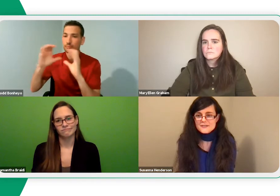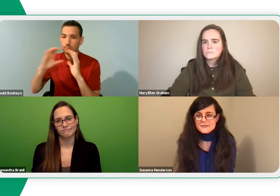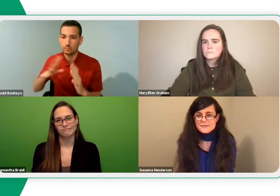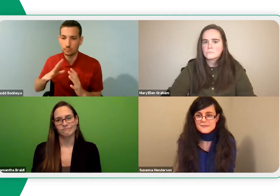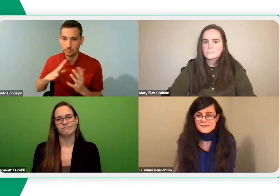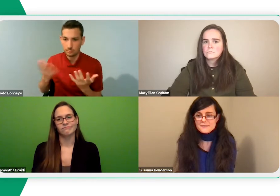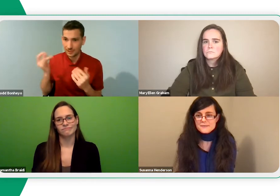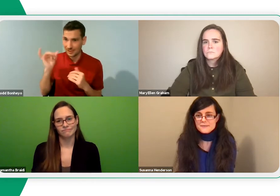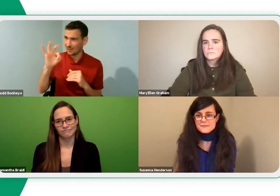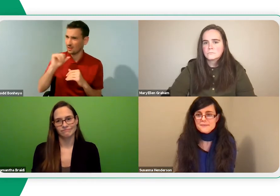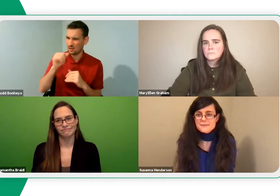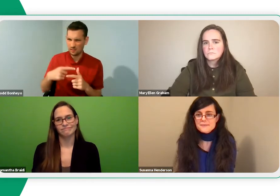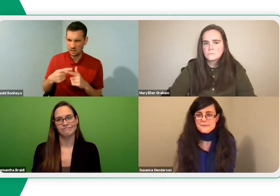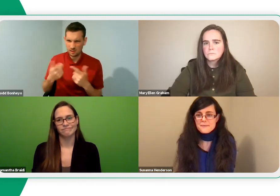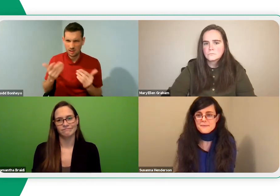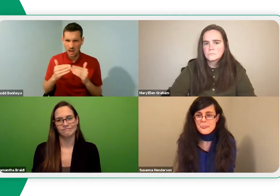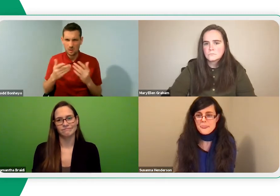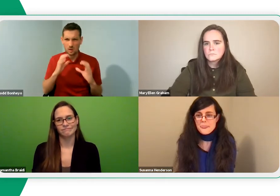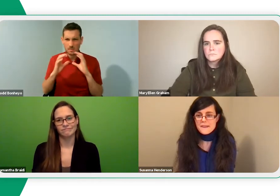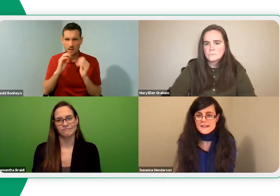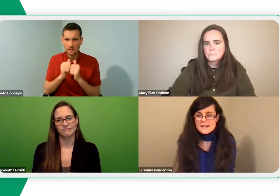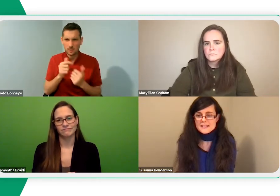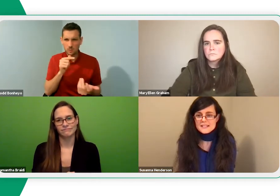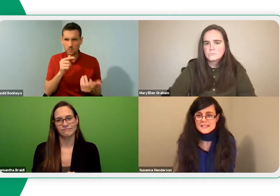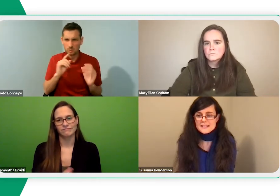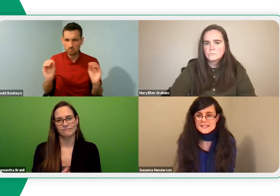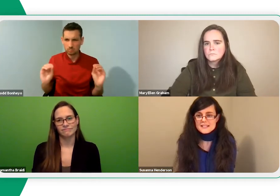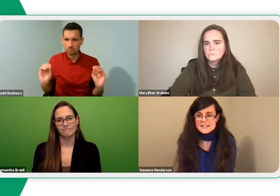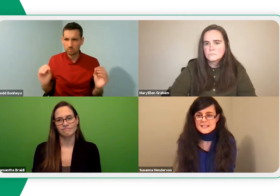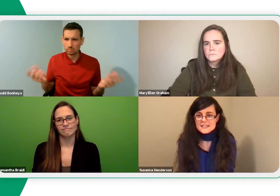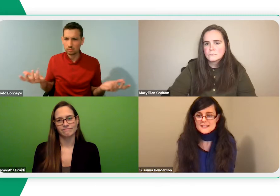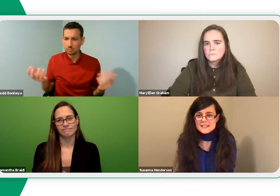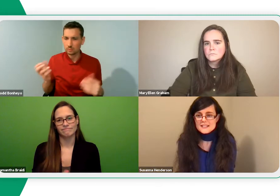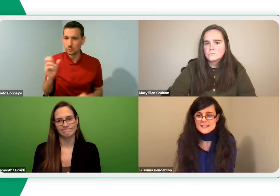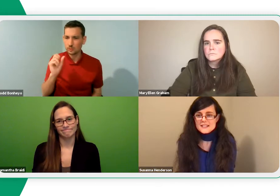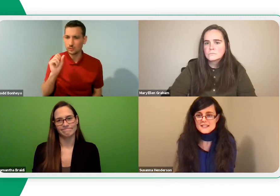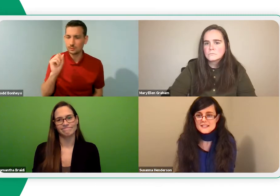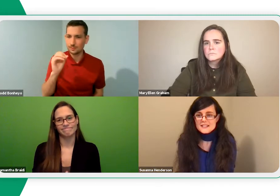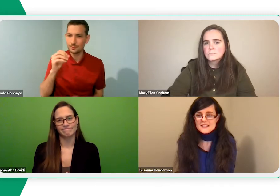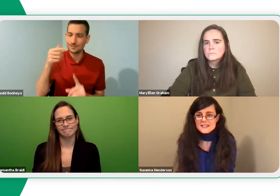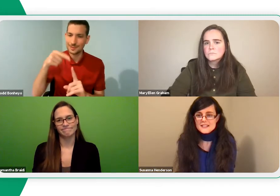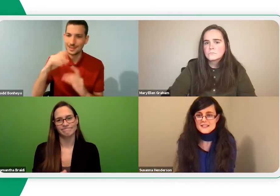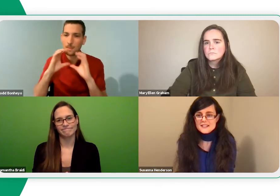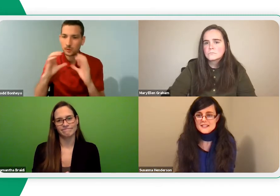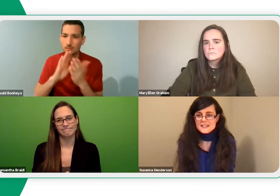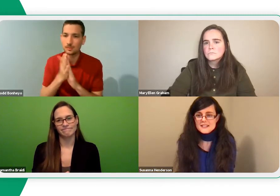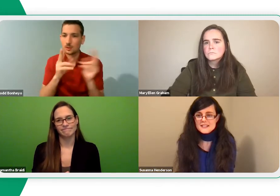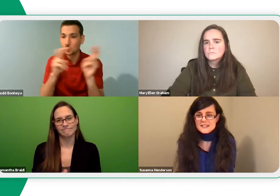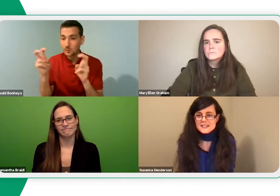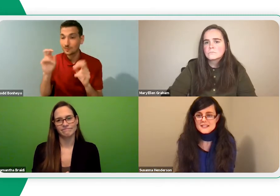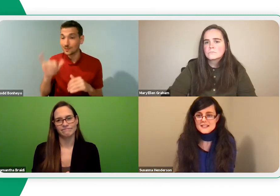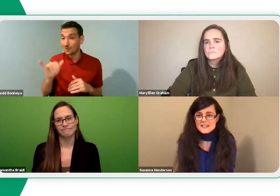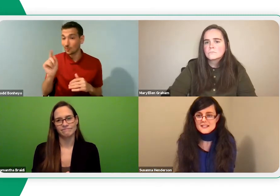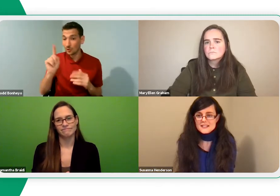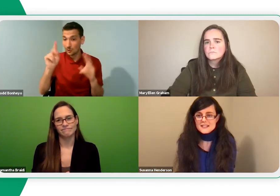deaf children, and they can't communicate, may not have that communication. And how do they have those types of conversations if they're not using the